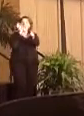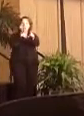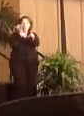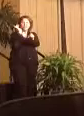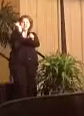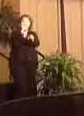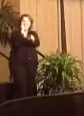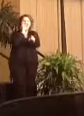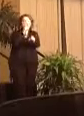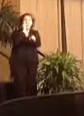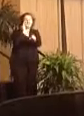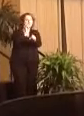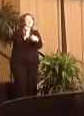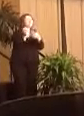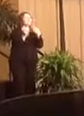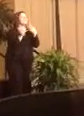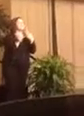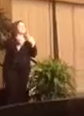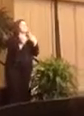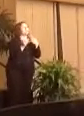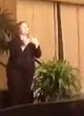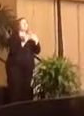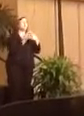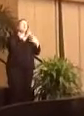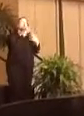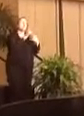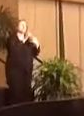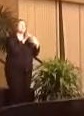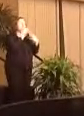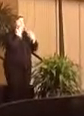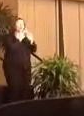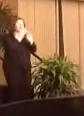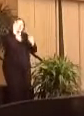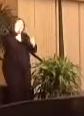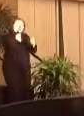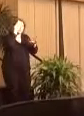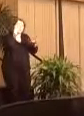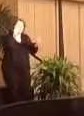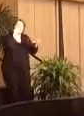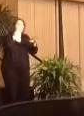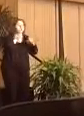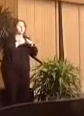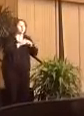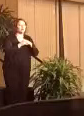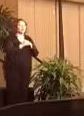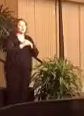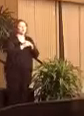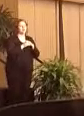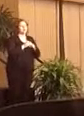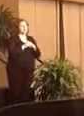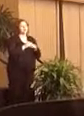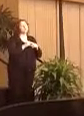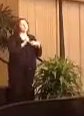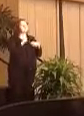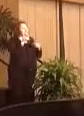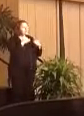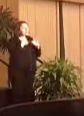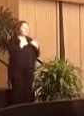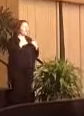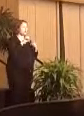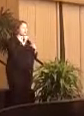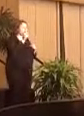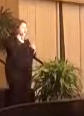wasn't the most noble of reasons. But I think once I started to get into shape and work